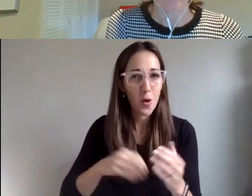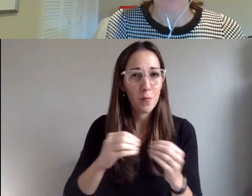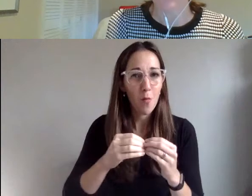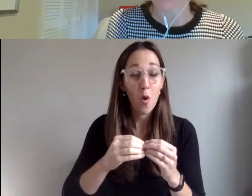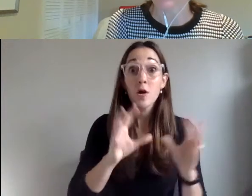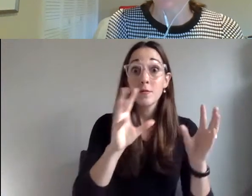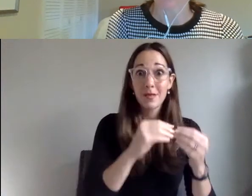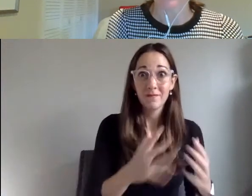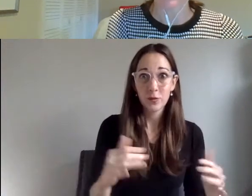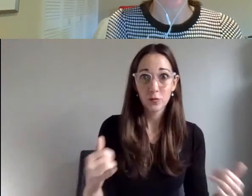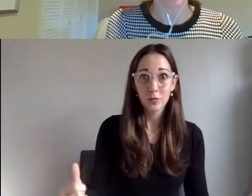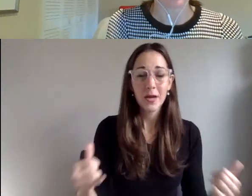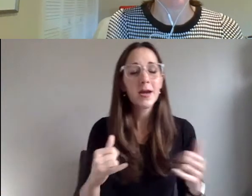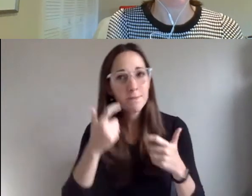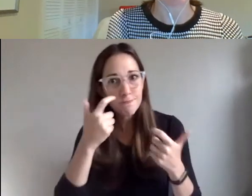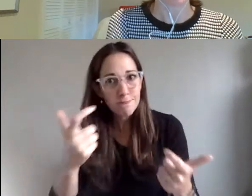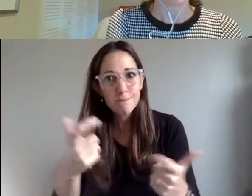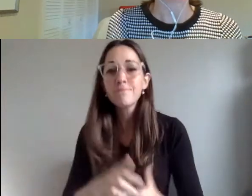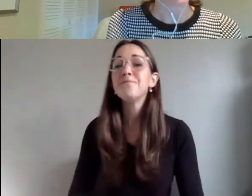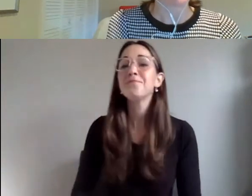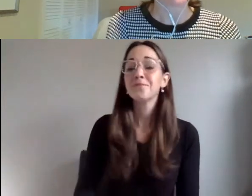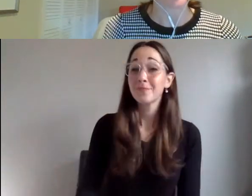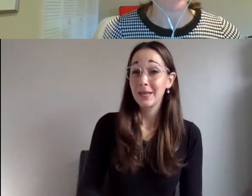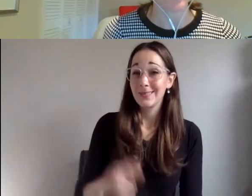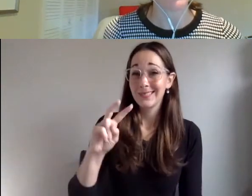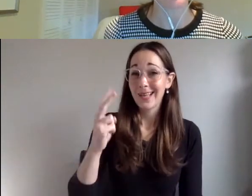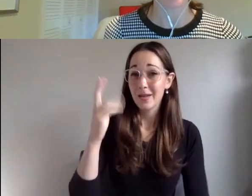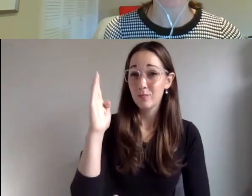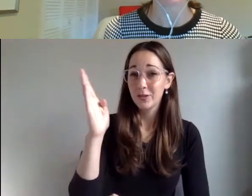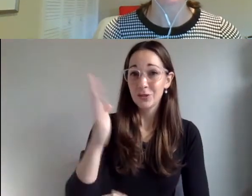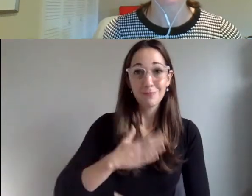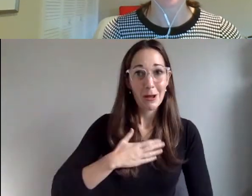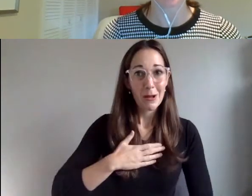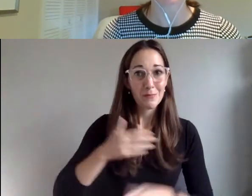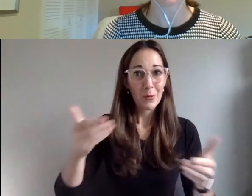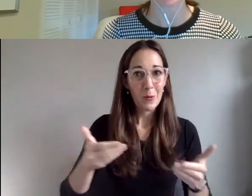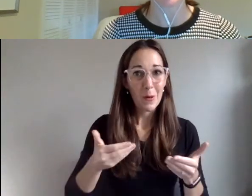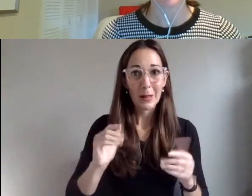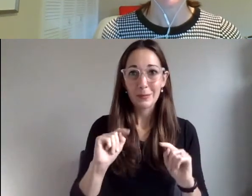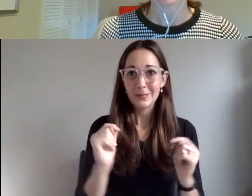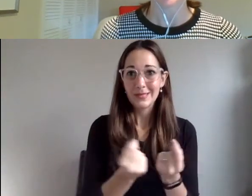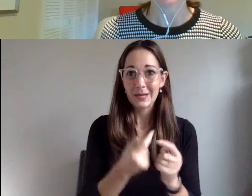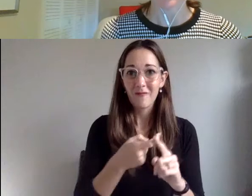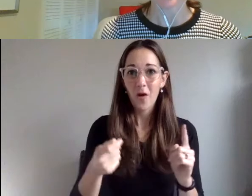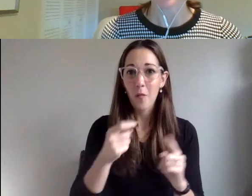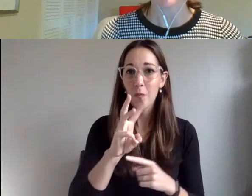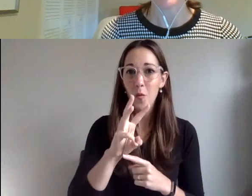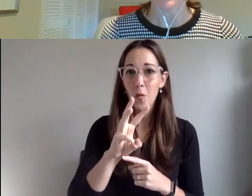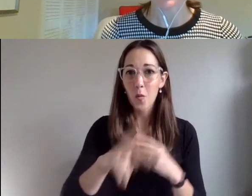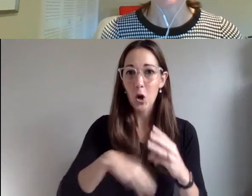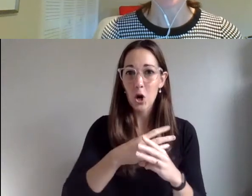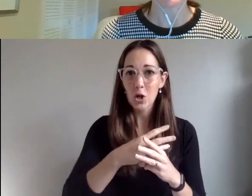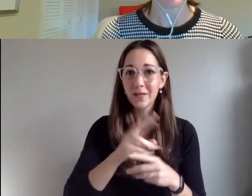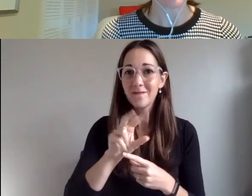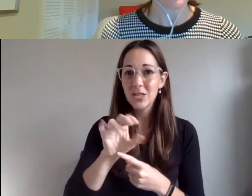ahead and move on to our second presentation. I'm really happy to welcome our team of colleagues from World Vision. We have Edward,